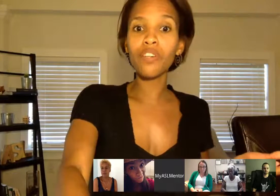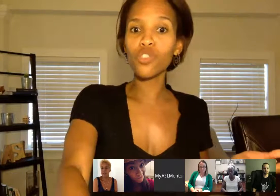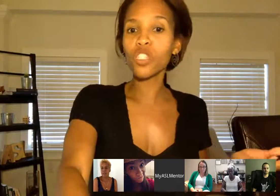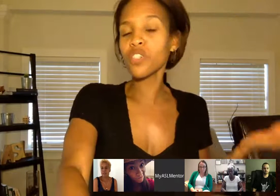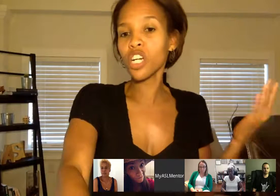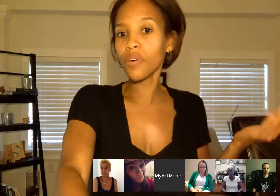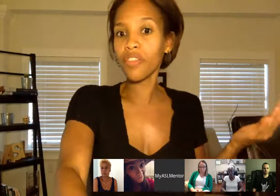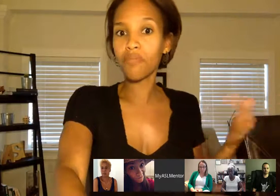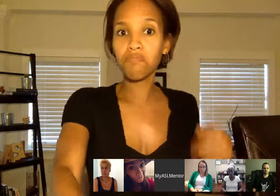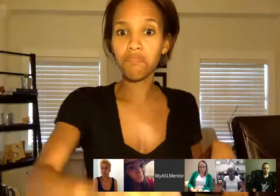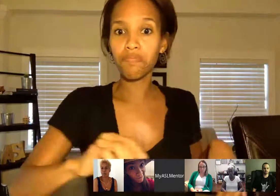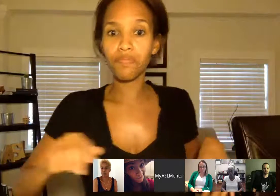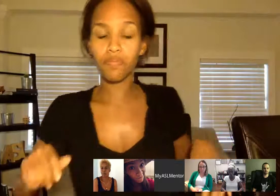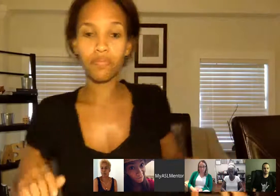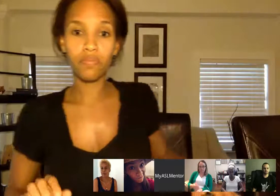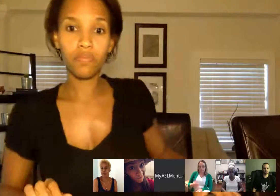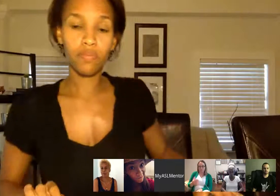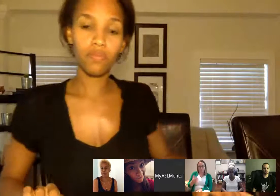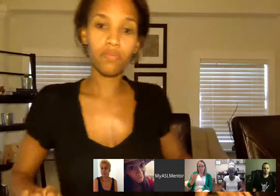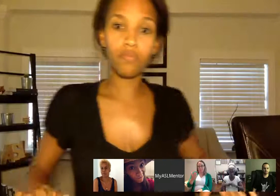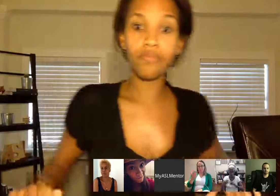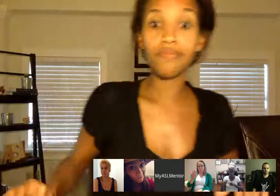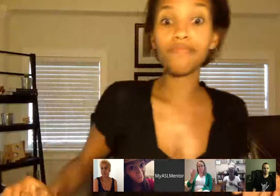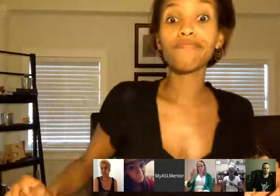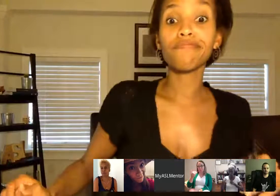what can we start with?